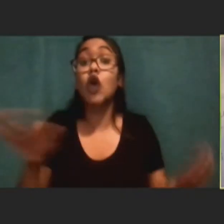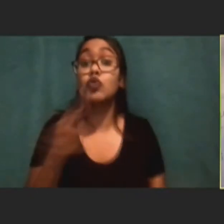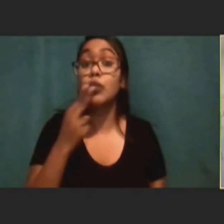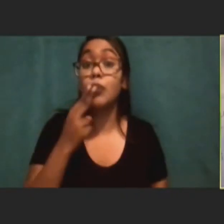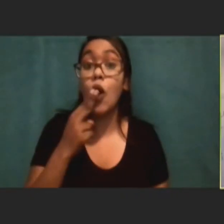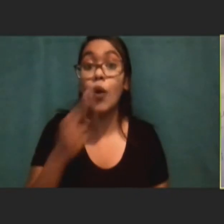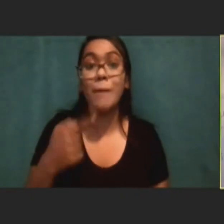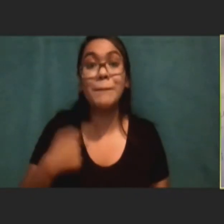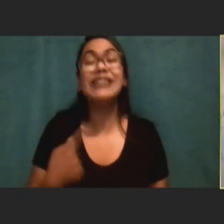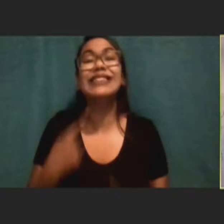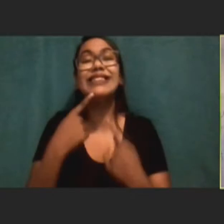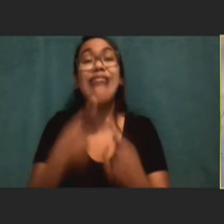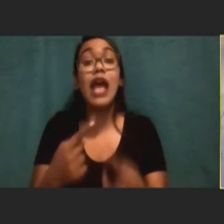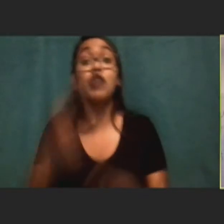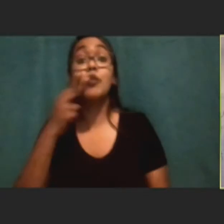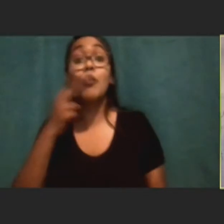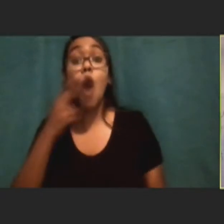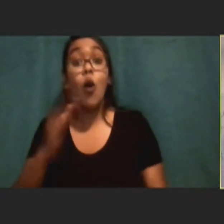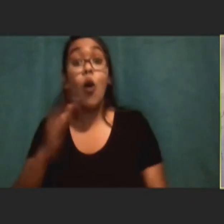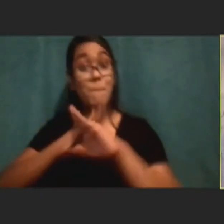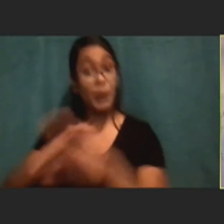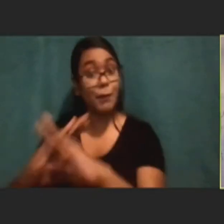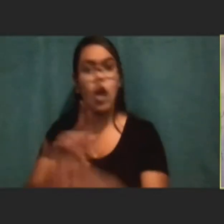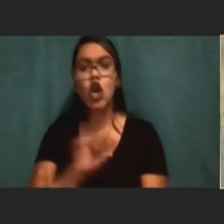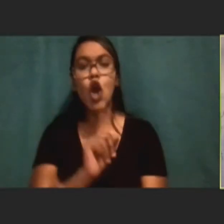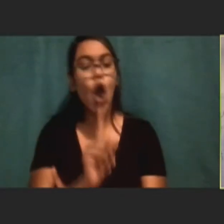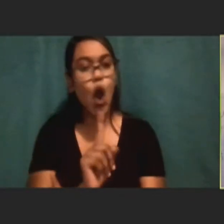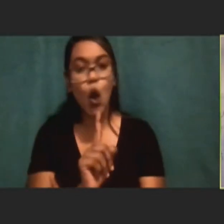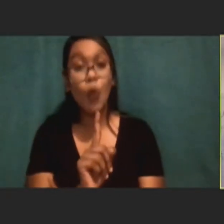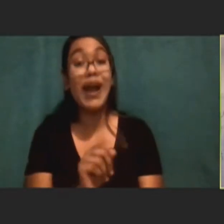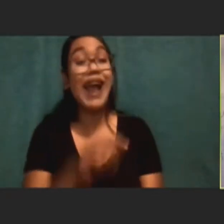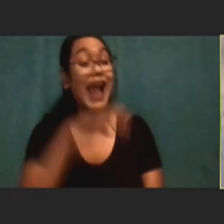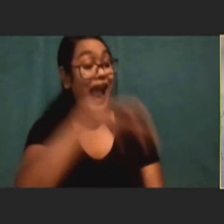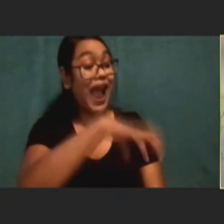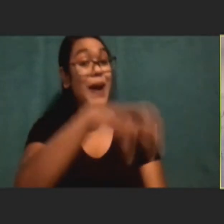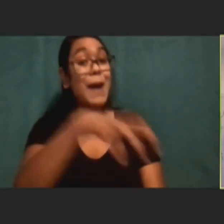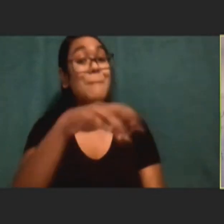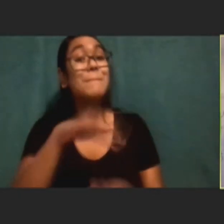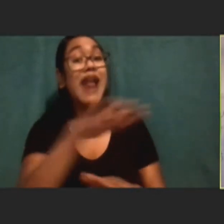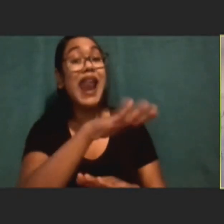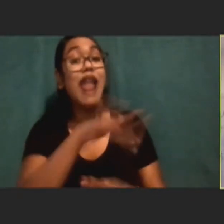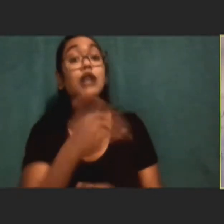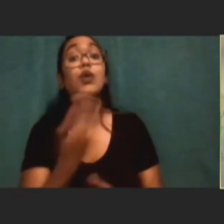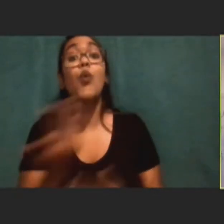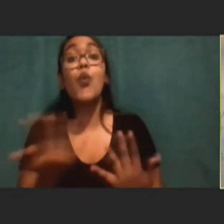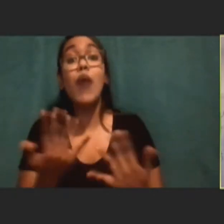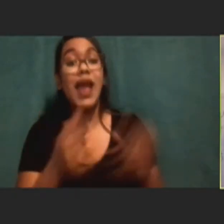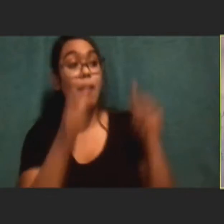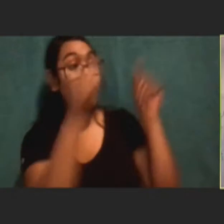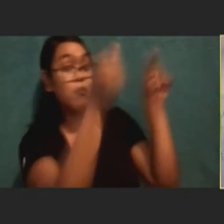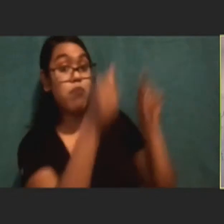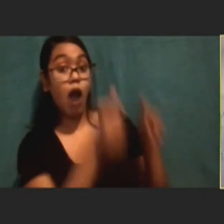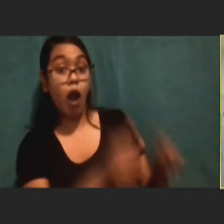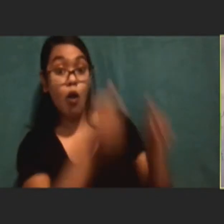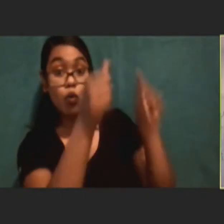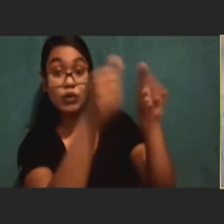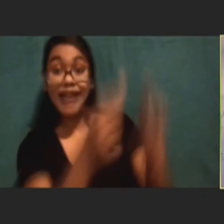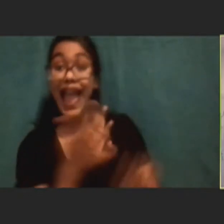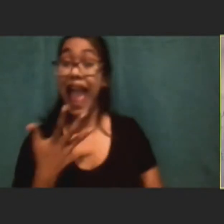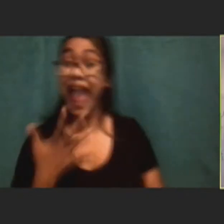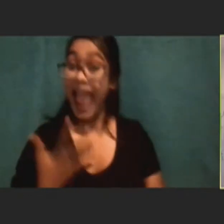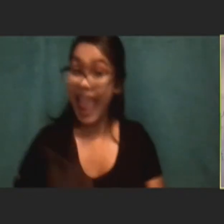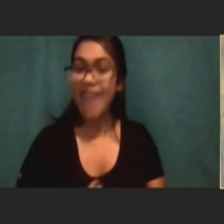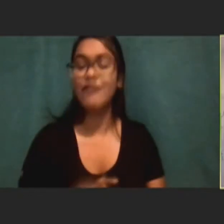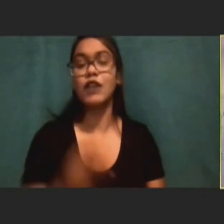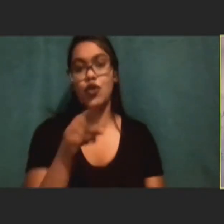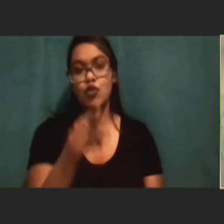smoke. We said you may not smoke in those places. So you still have a choice to be a smoker, but you have to comply with where you may